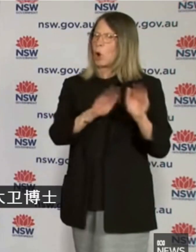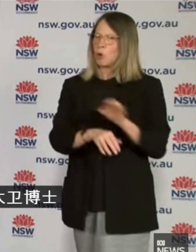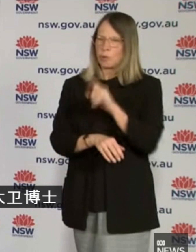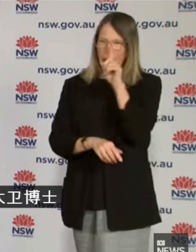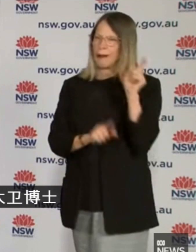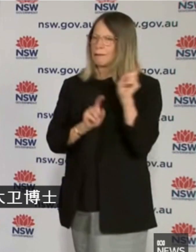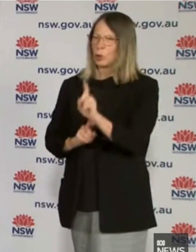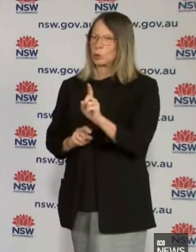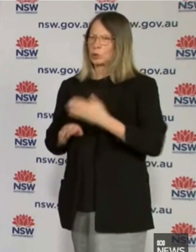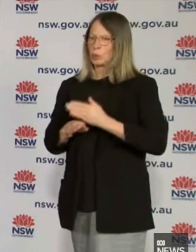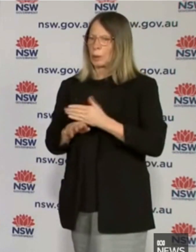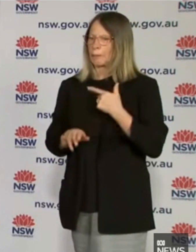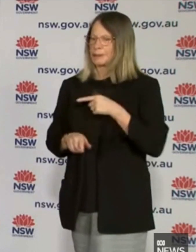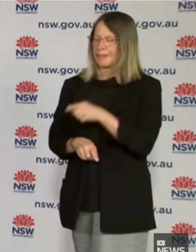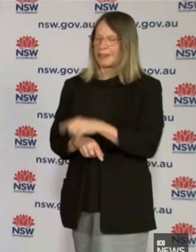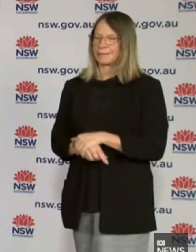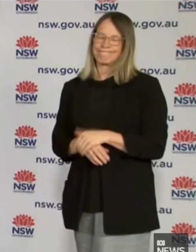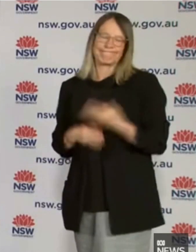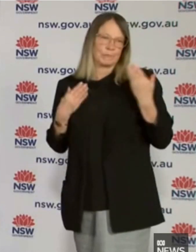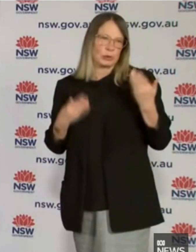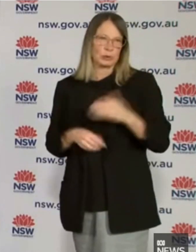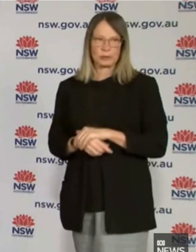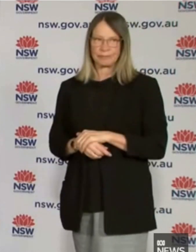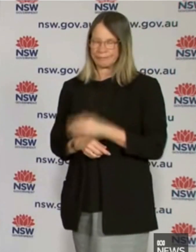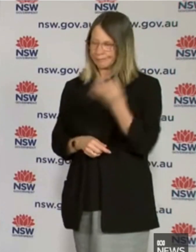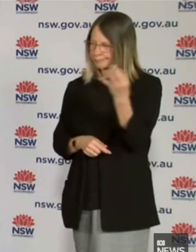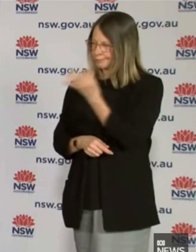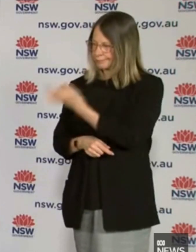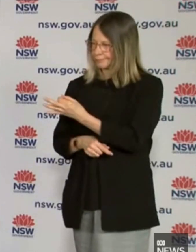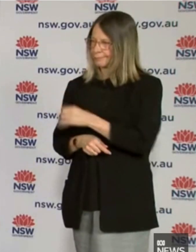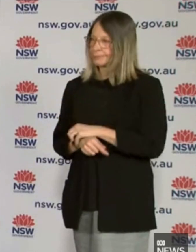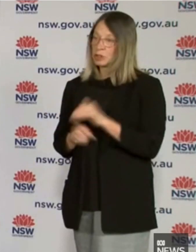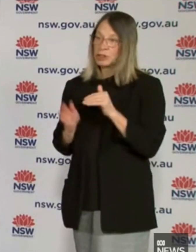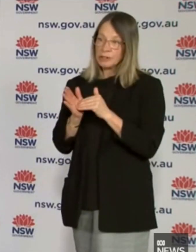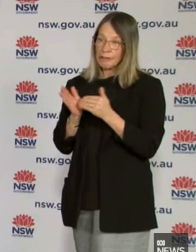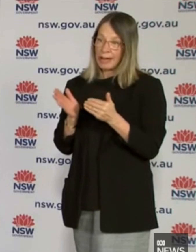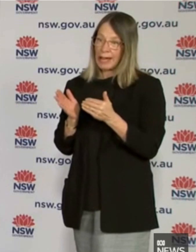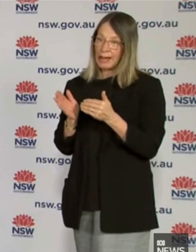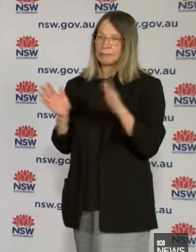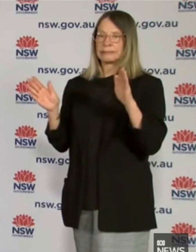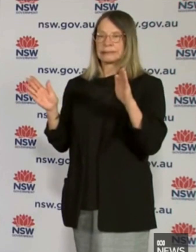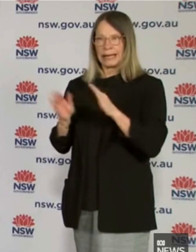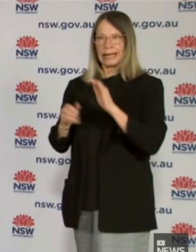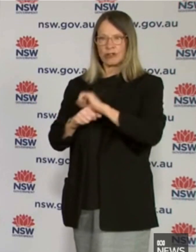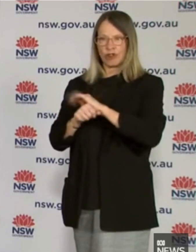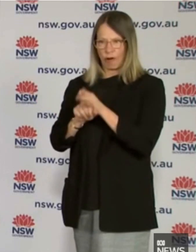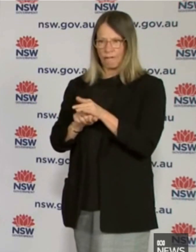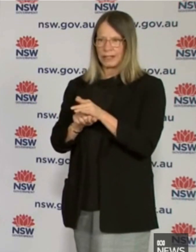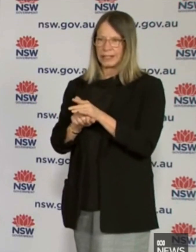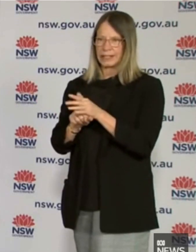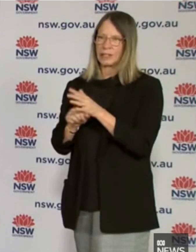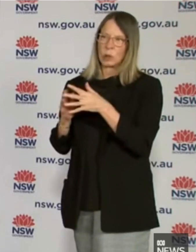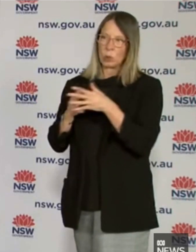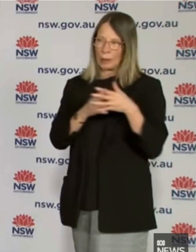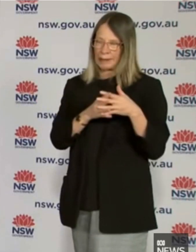got you there, now that the case numbers are stabilising, it seems at this point, Is that allowing the contact tracers to kind of catch